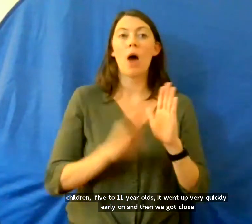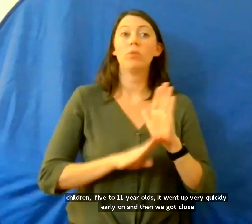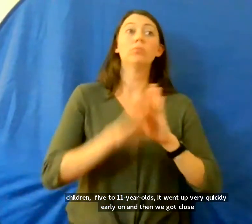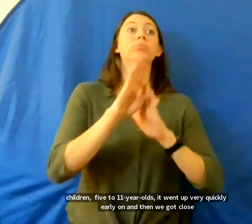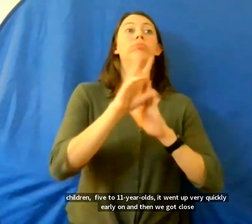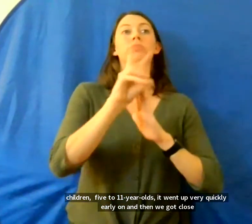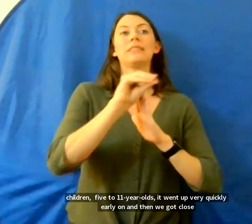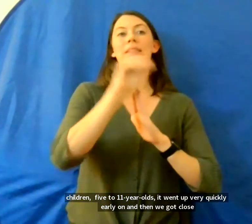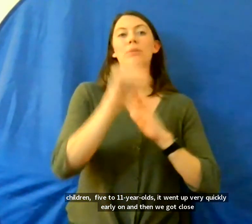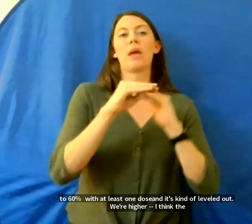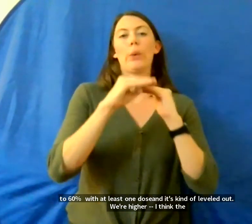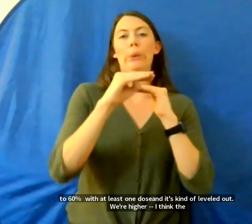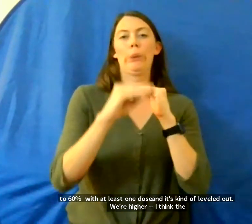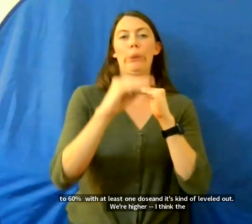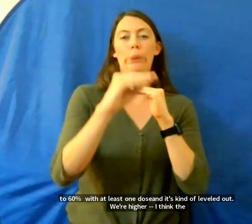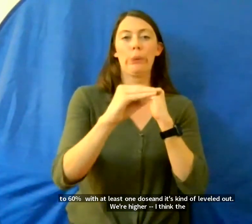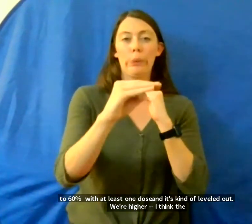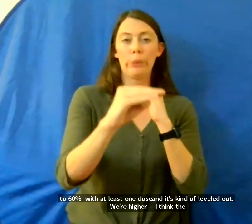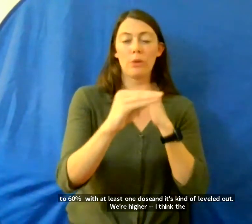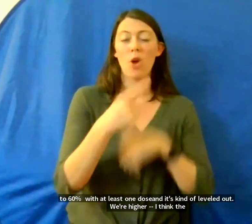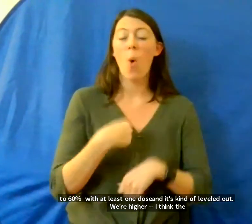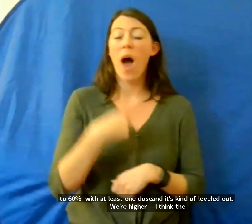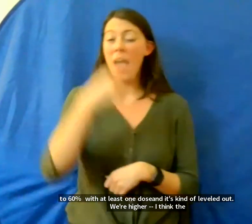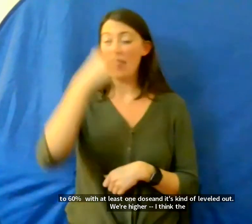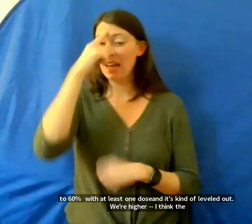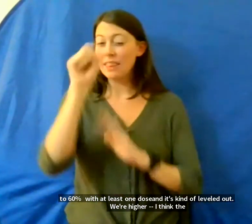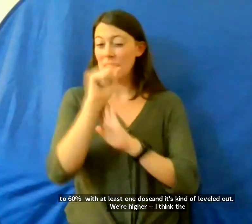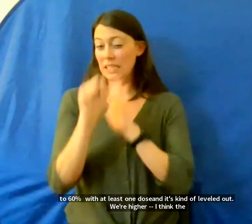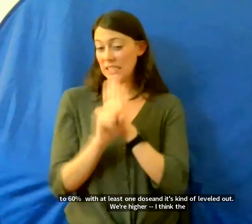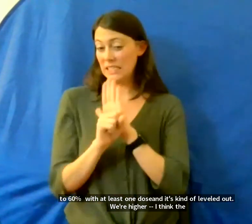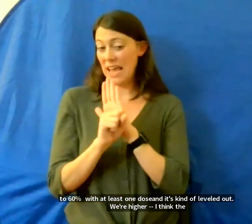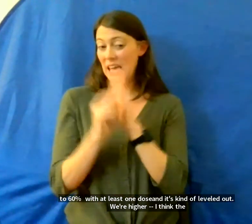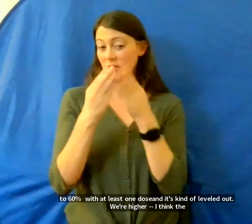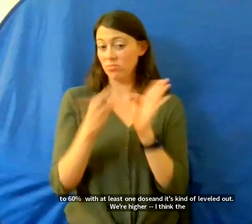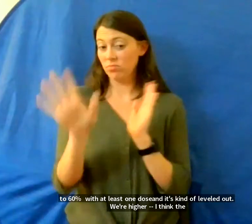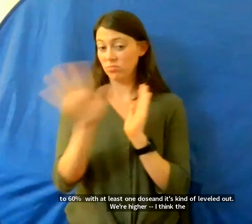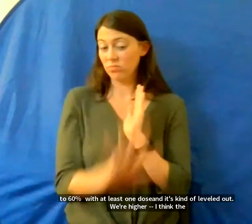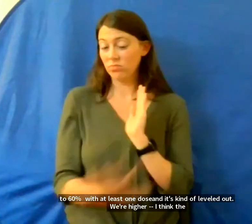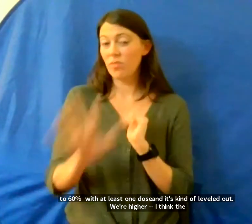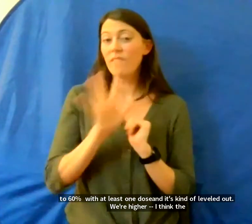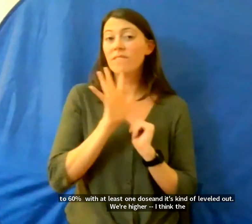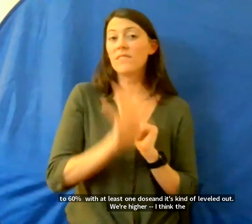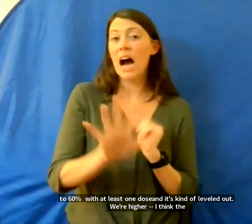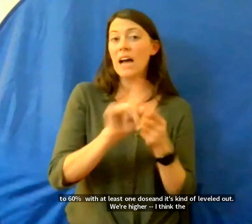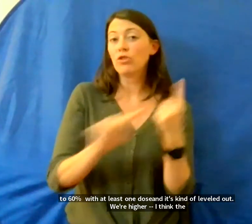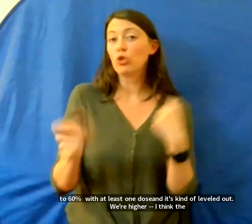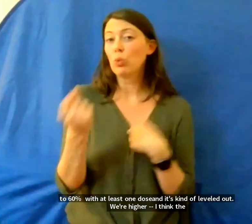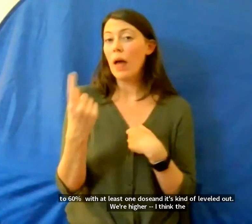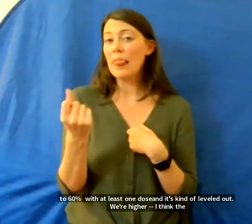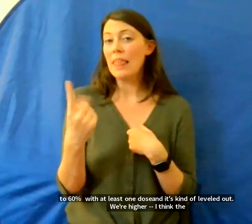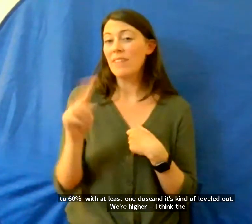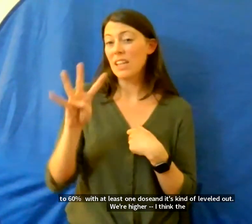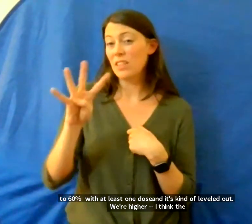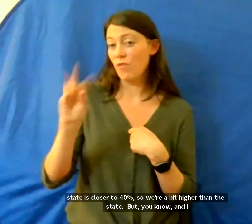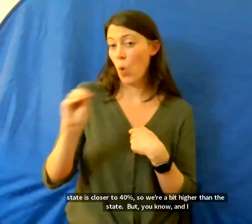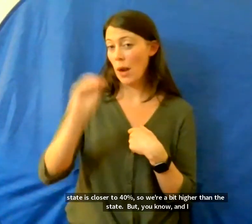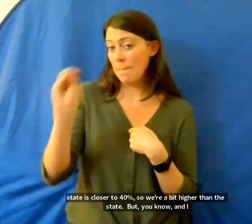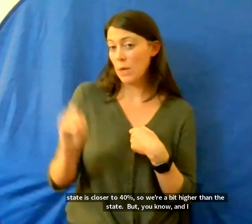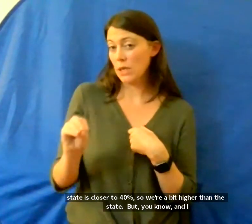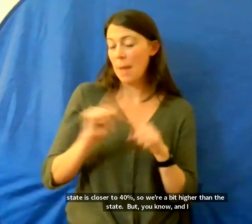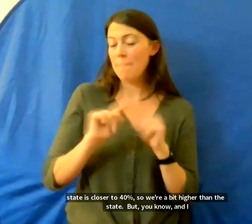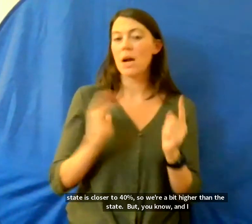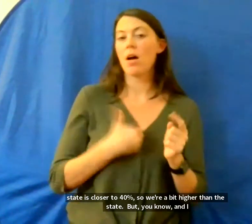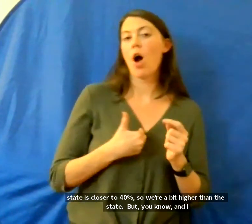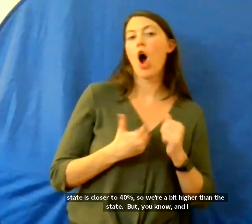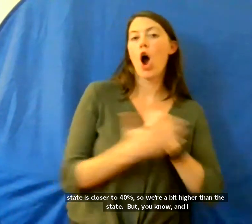state is closer to 40%, so we're a bit higher than the state. But and I think it's going to be. I think some